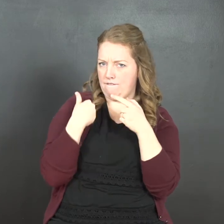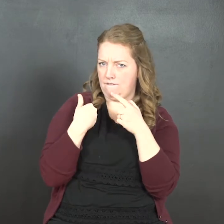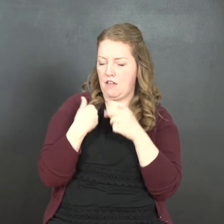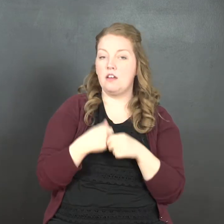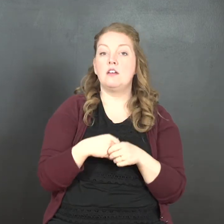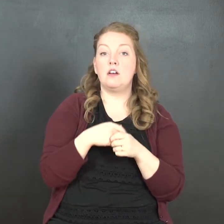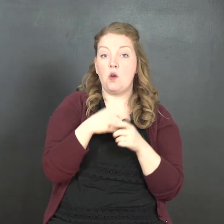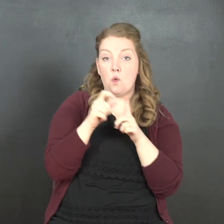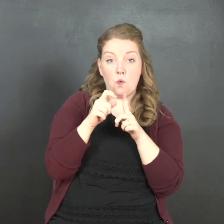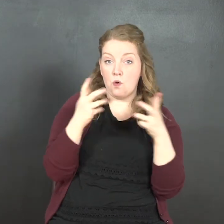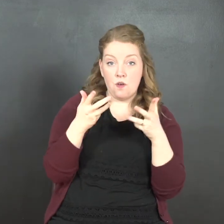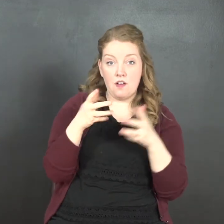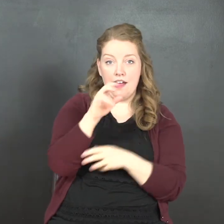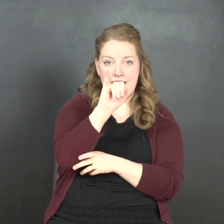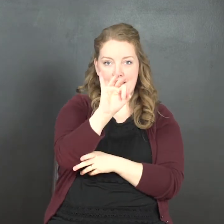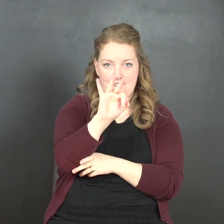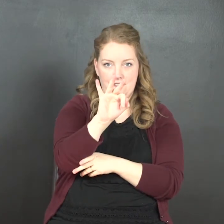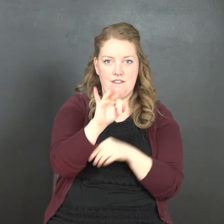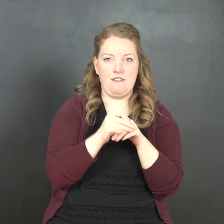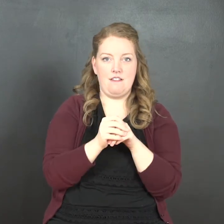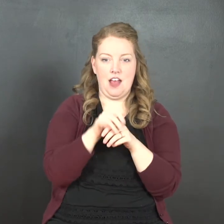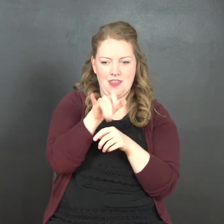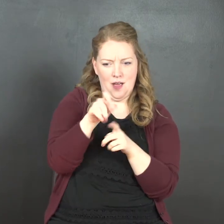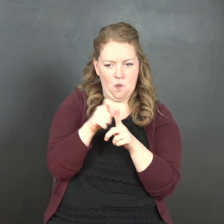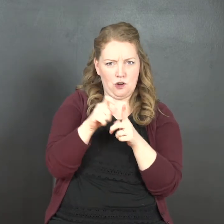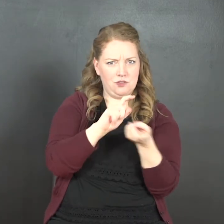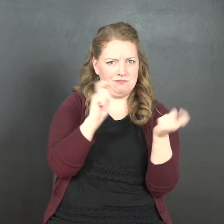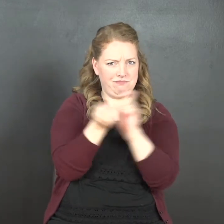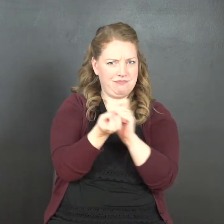if. The word changes everything.